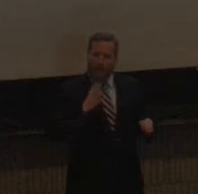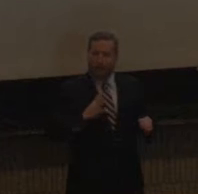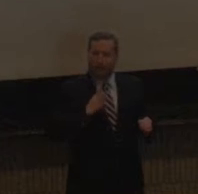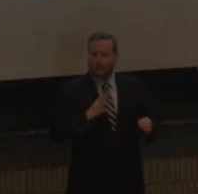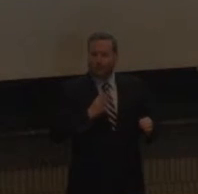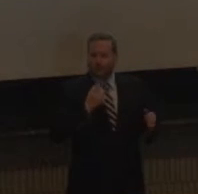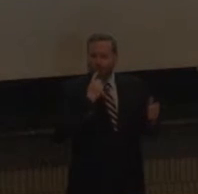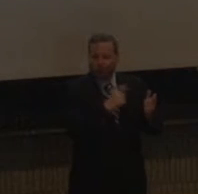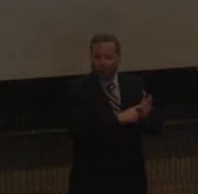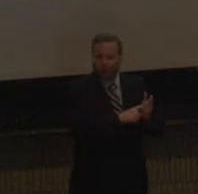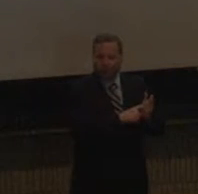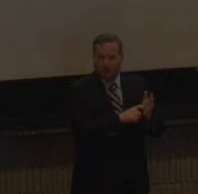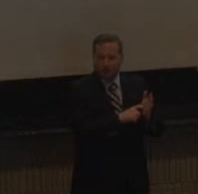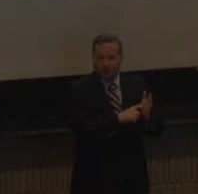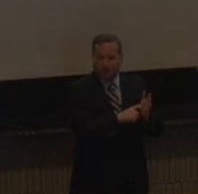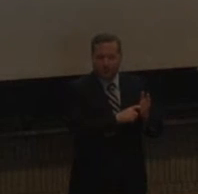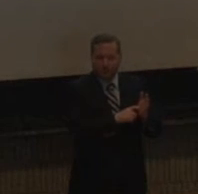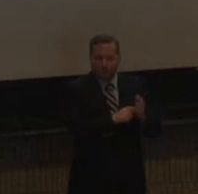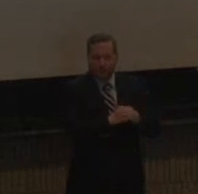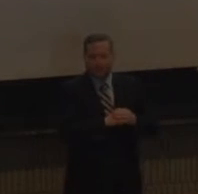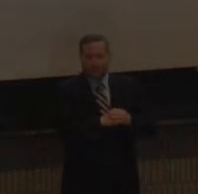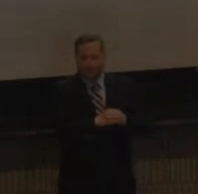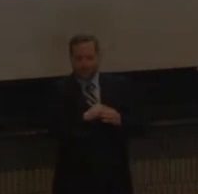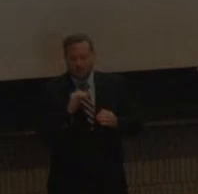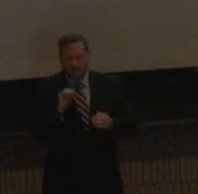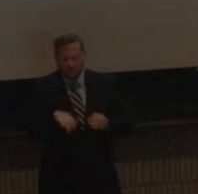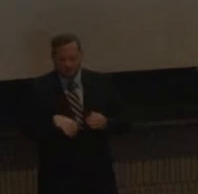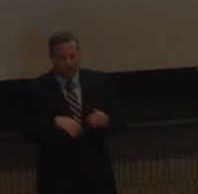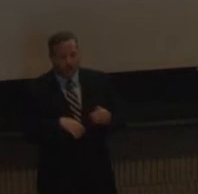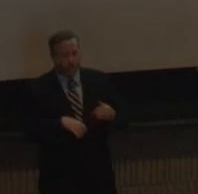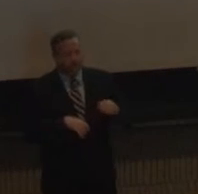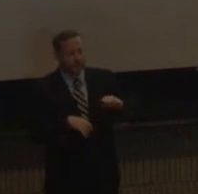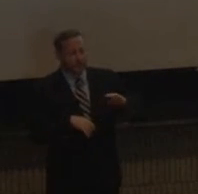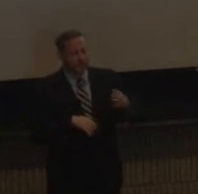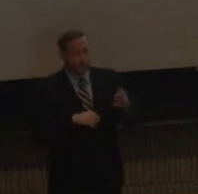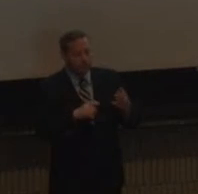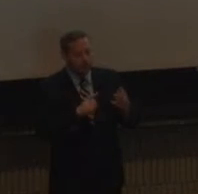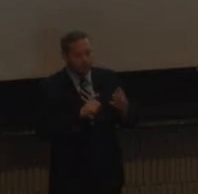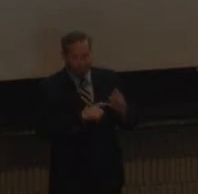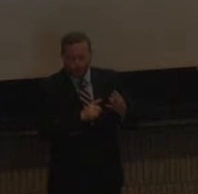people who officially use American Sign Language or any form of sign language.